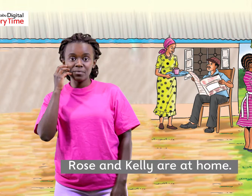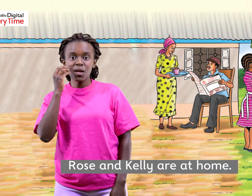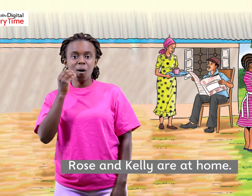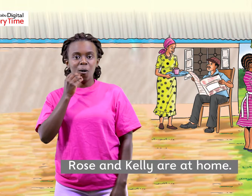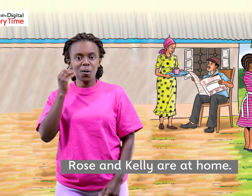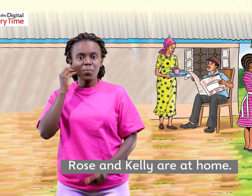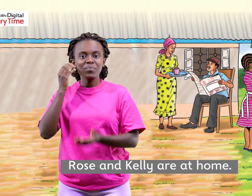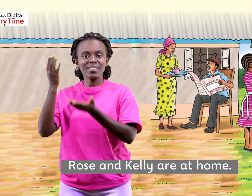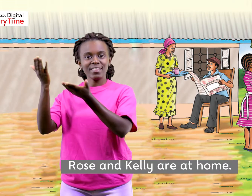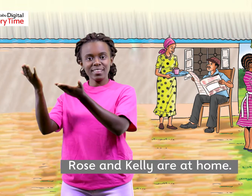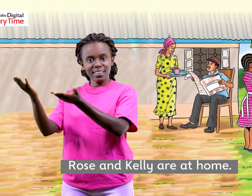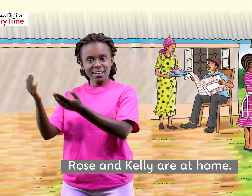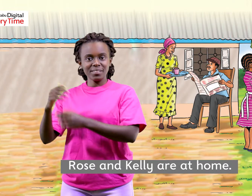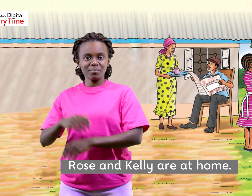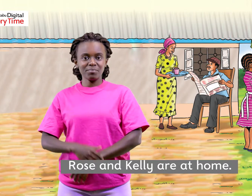Rose and Kelly are at home.